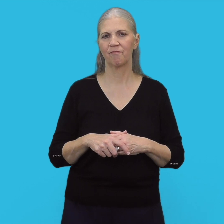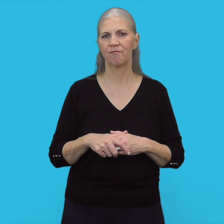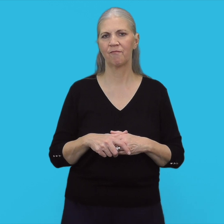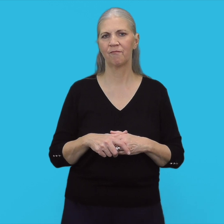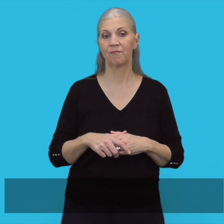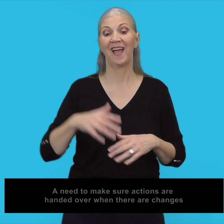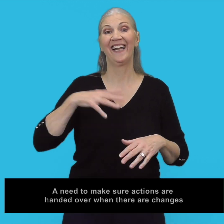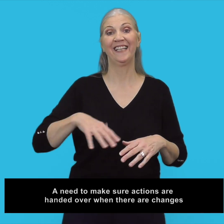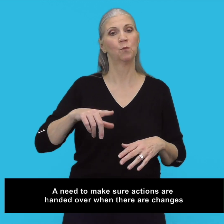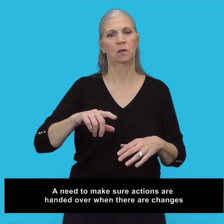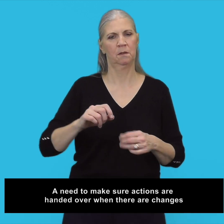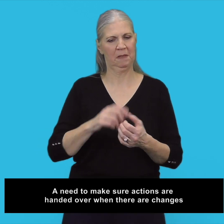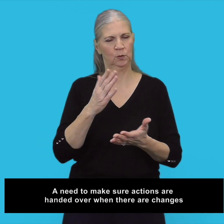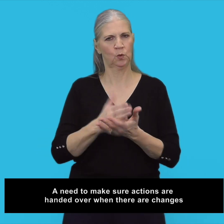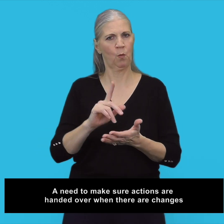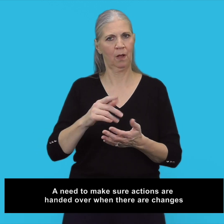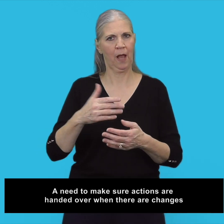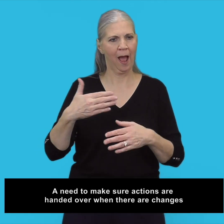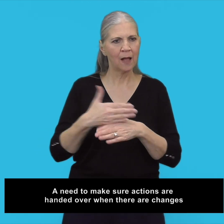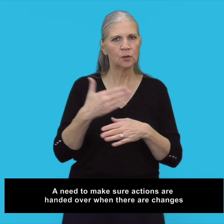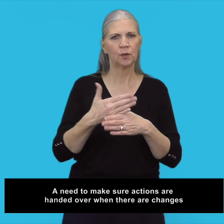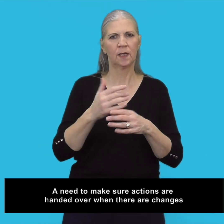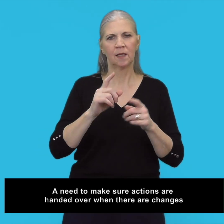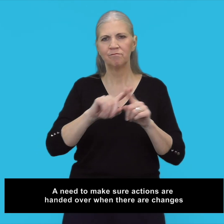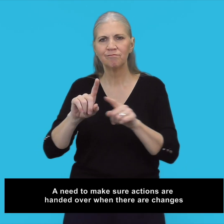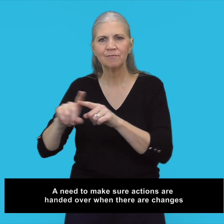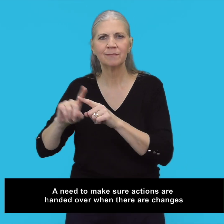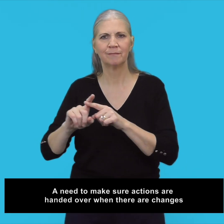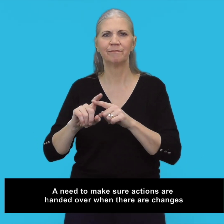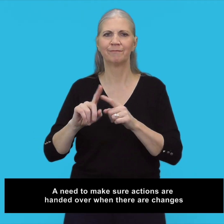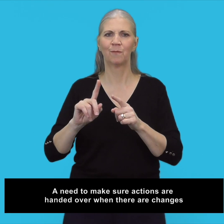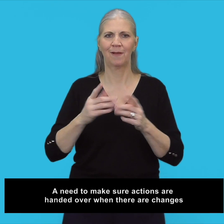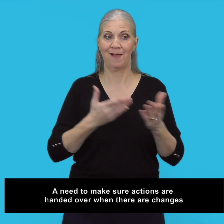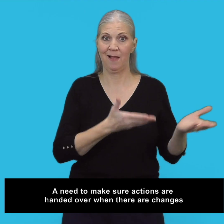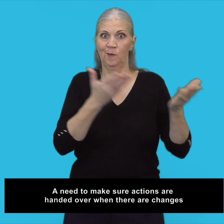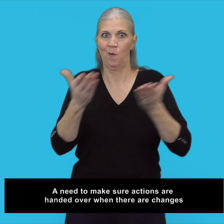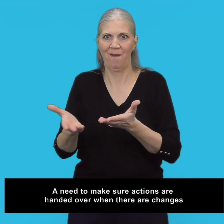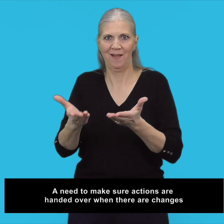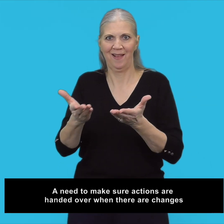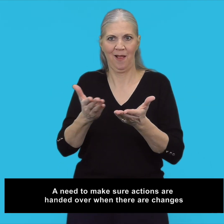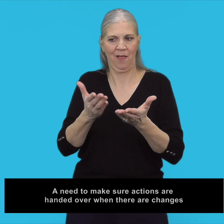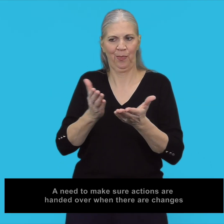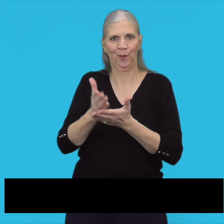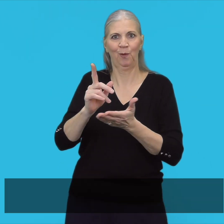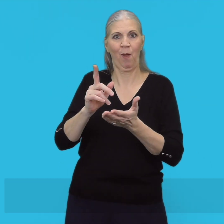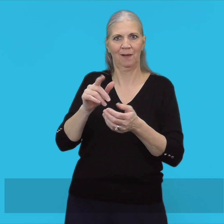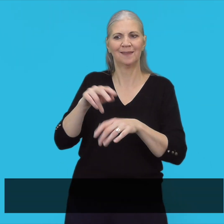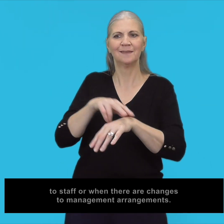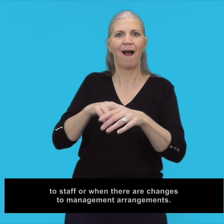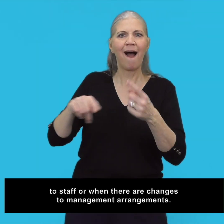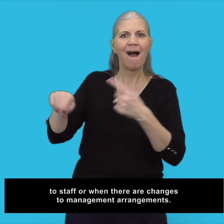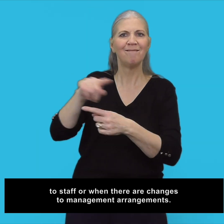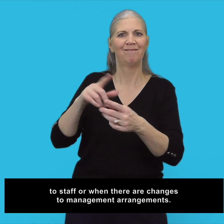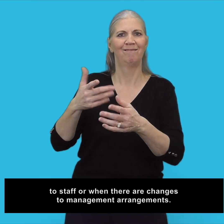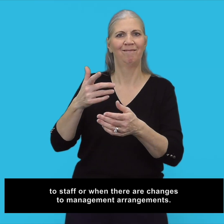A need to make sure actions are handed over when there are changes to staff or when there are changes to